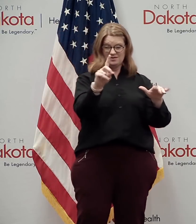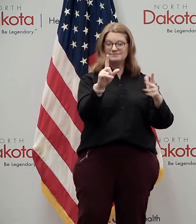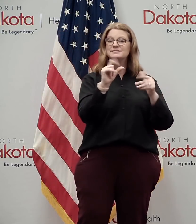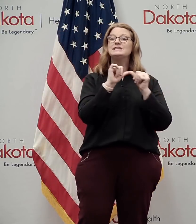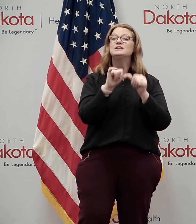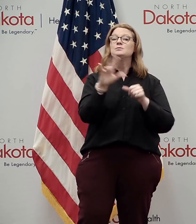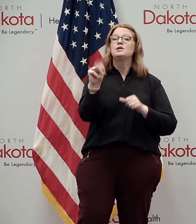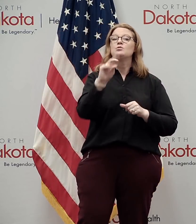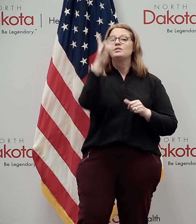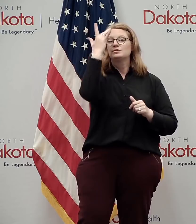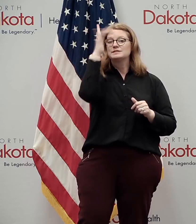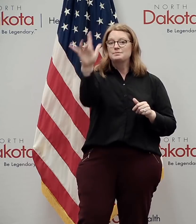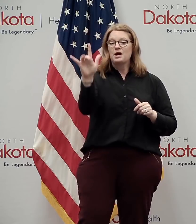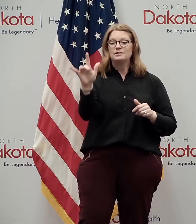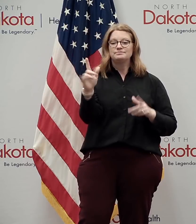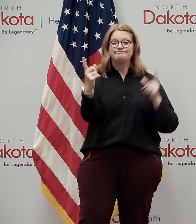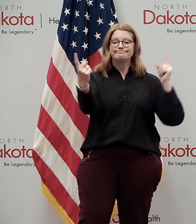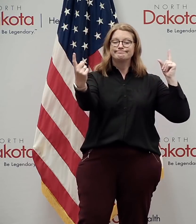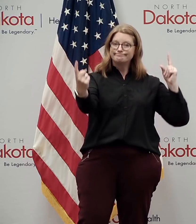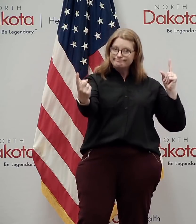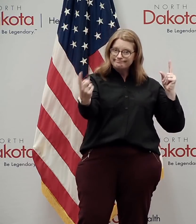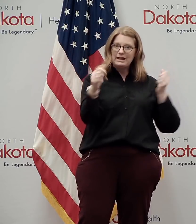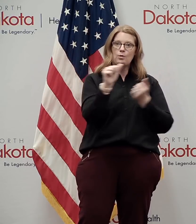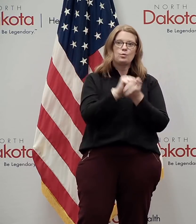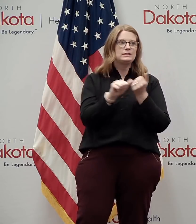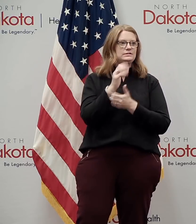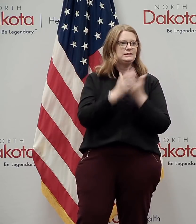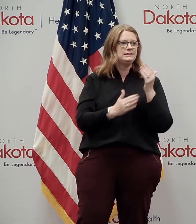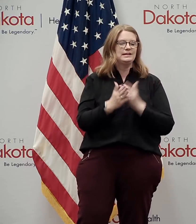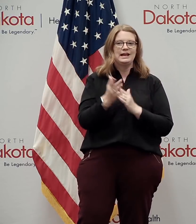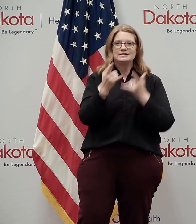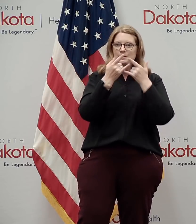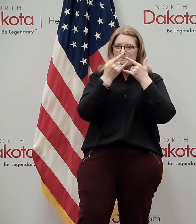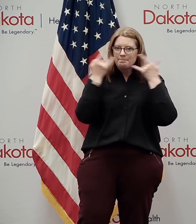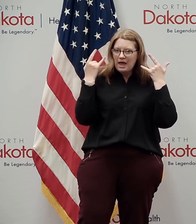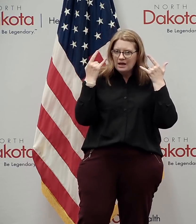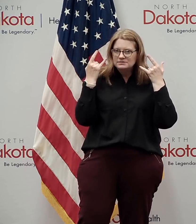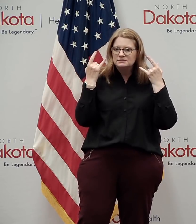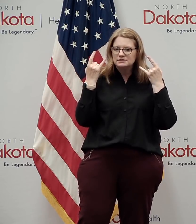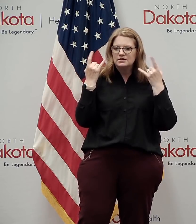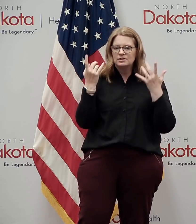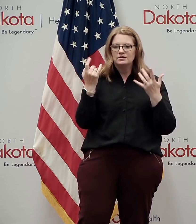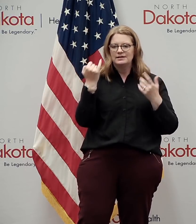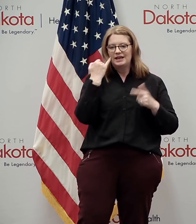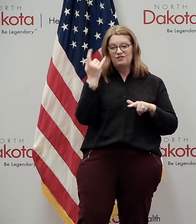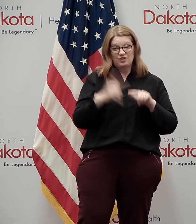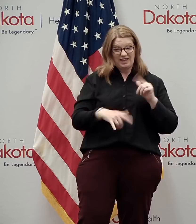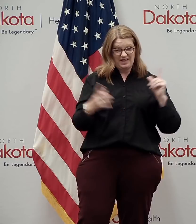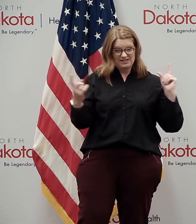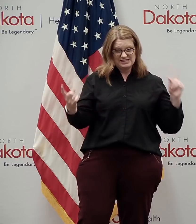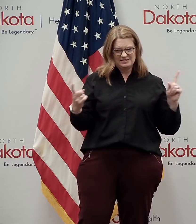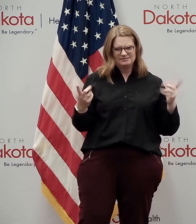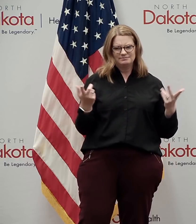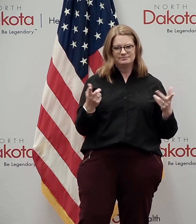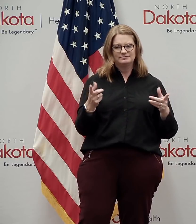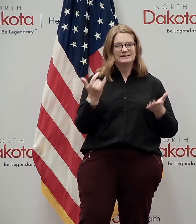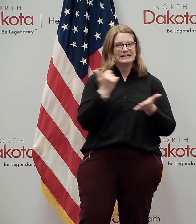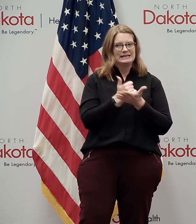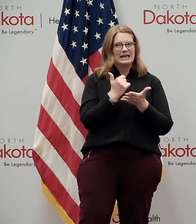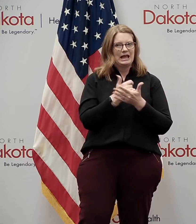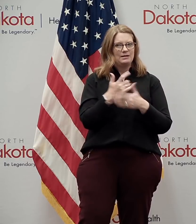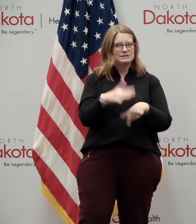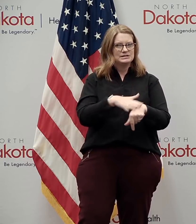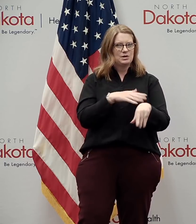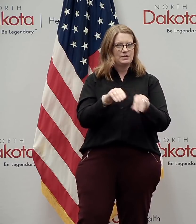North Dakota smart, keeping our distance, washing your hands, wearing a mask when appropriate, when you can't physically distance, and let's help